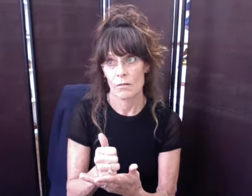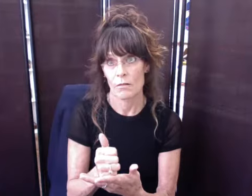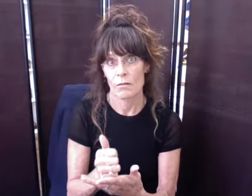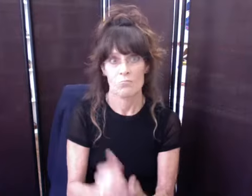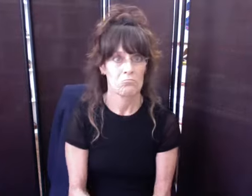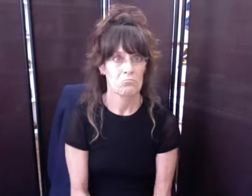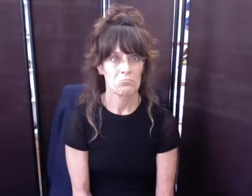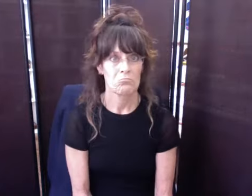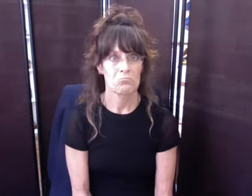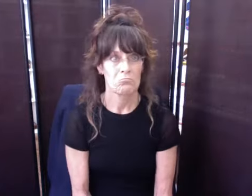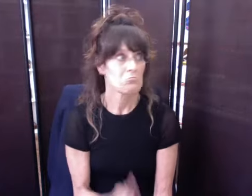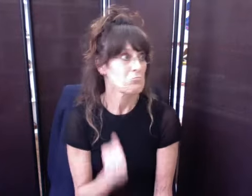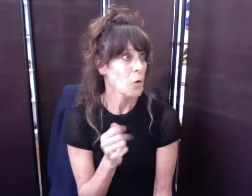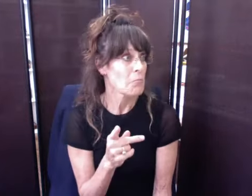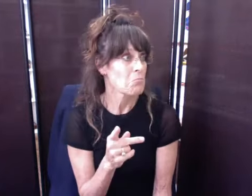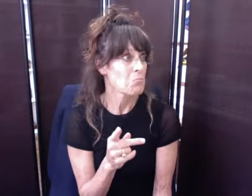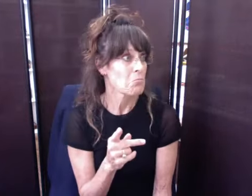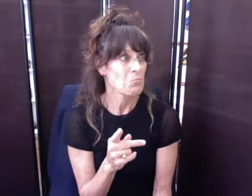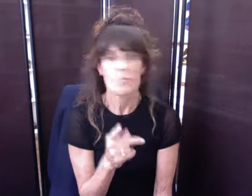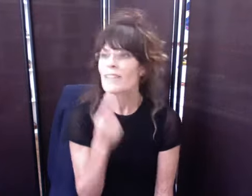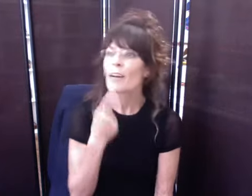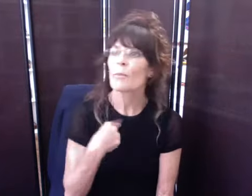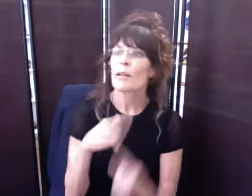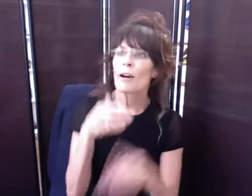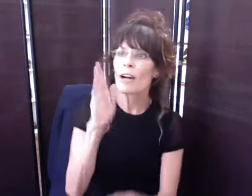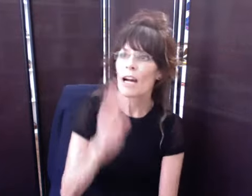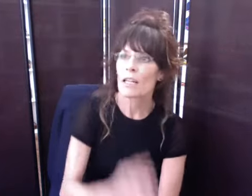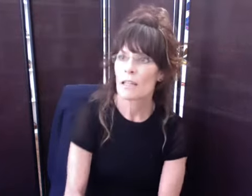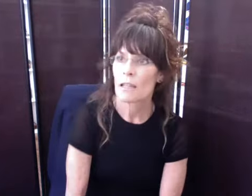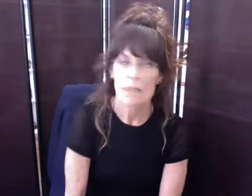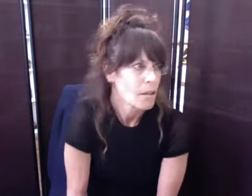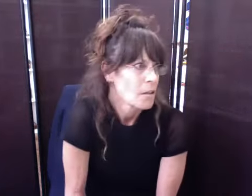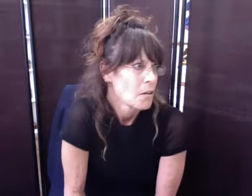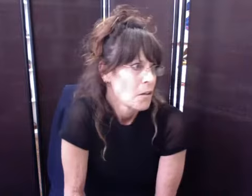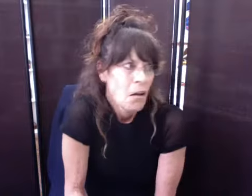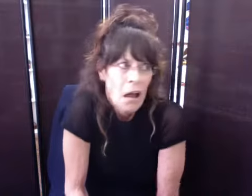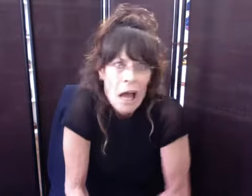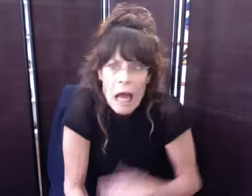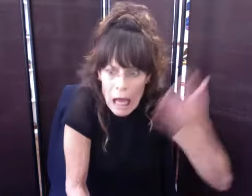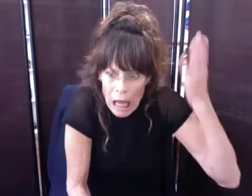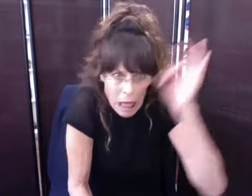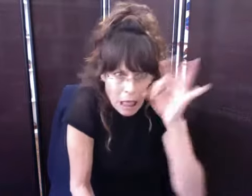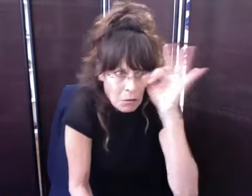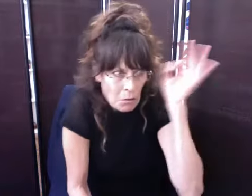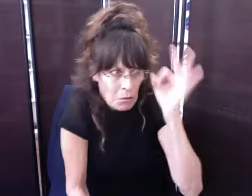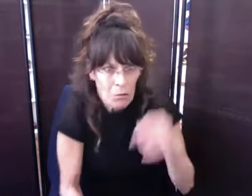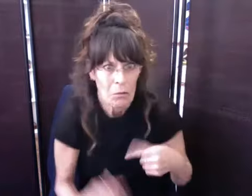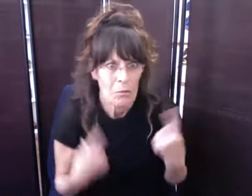I said, okay. He said, tell me about God. Now, again, I don't have big book knowledge. By now, after these 2 or 3